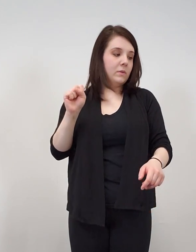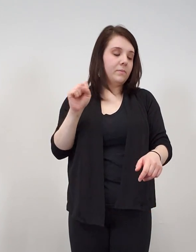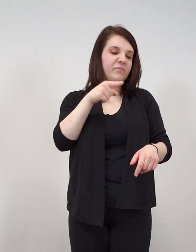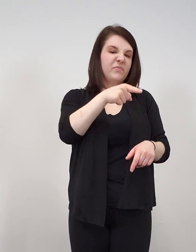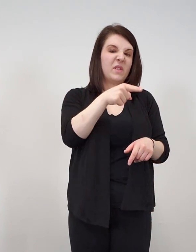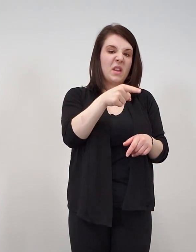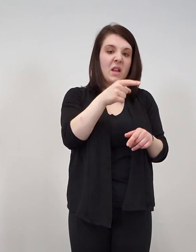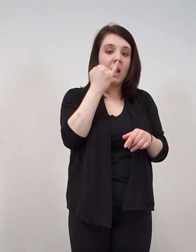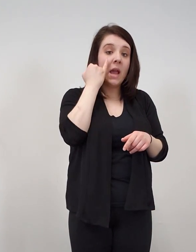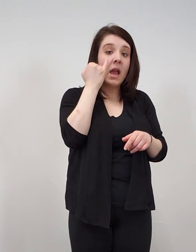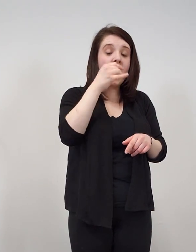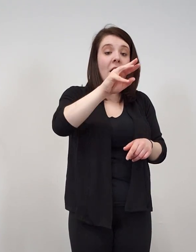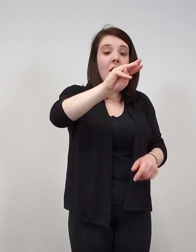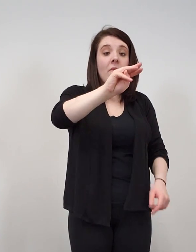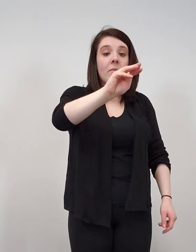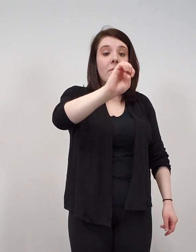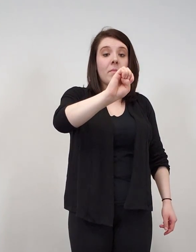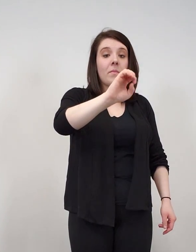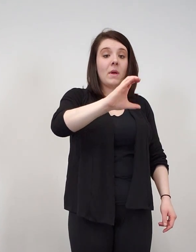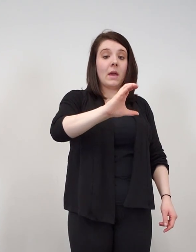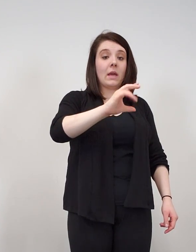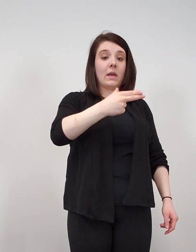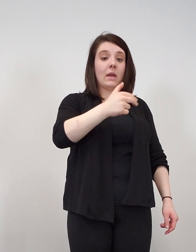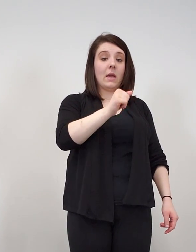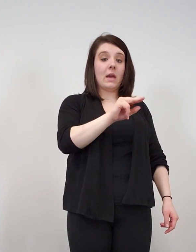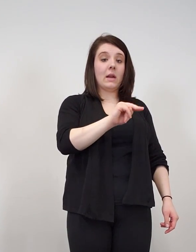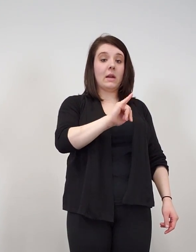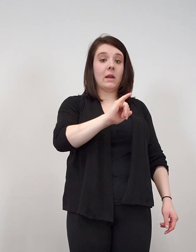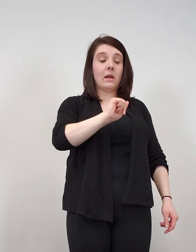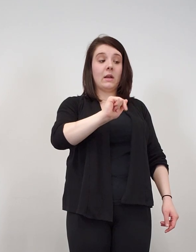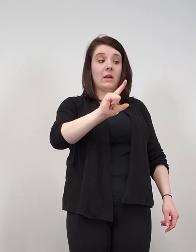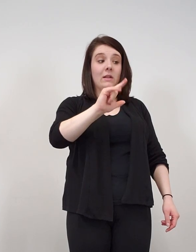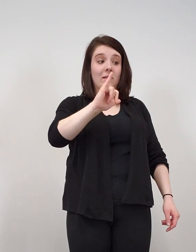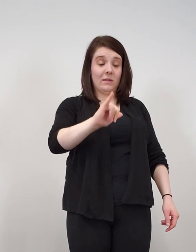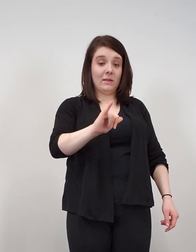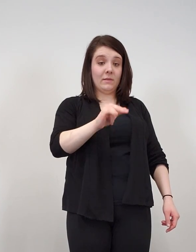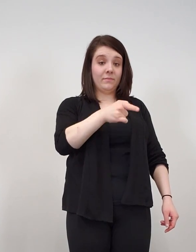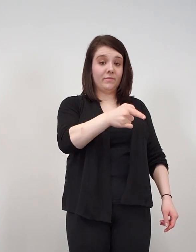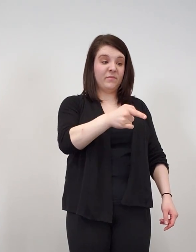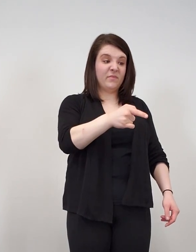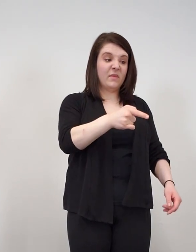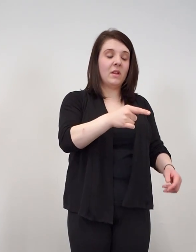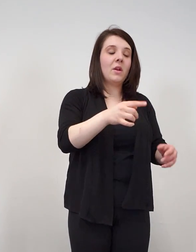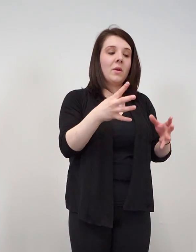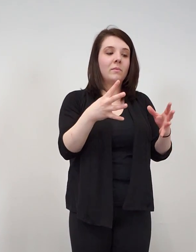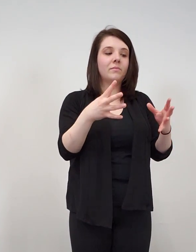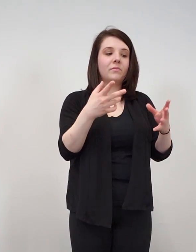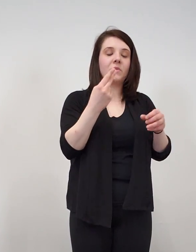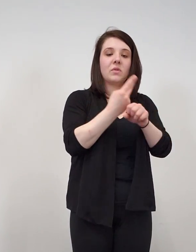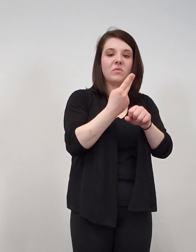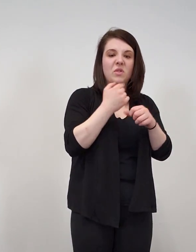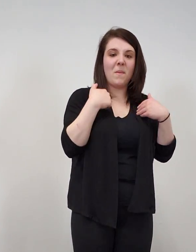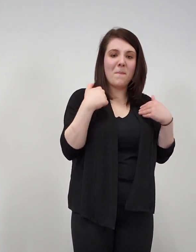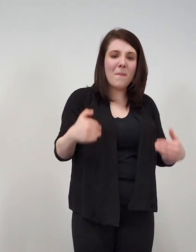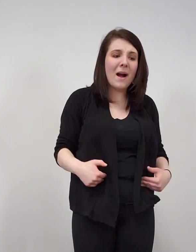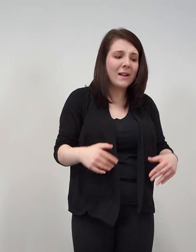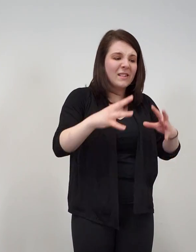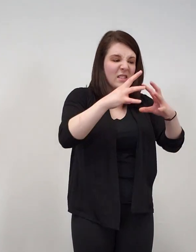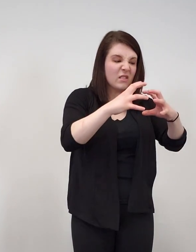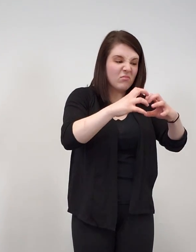force to break the particles apart. The end result is exactly the same. You start out with a big particle, you end up with